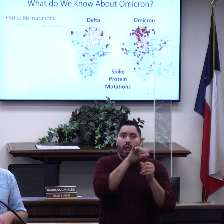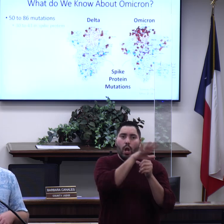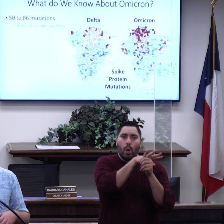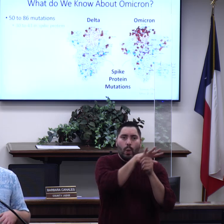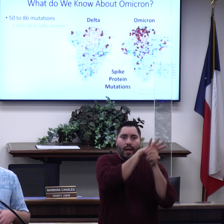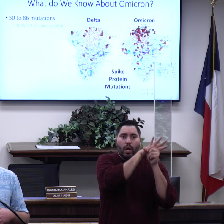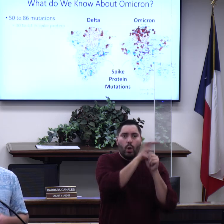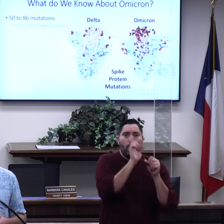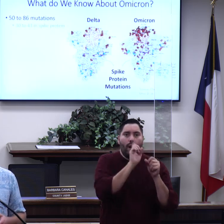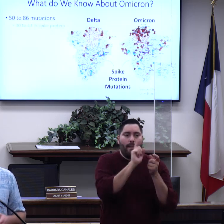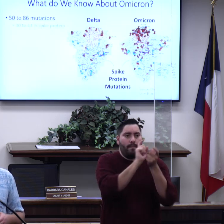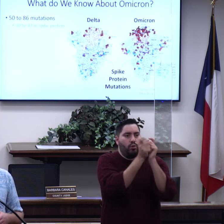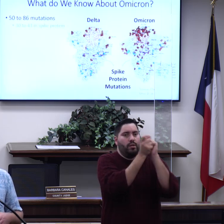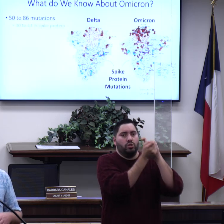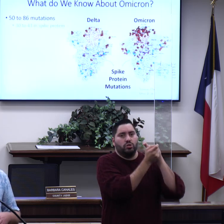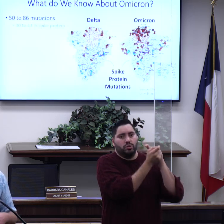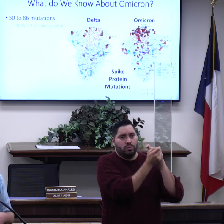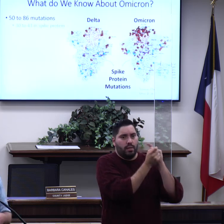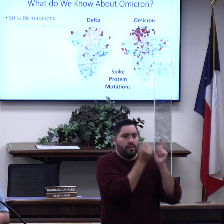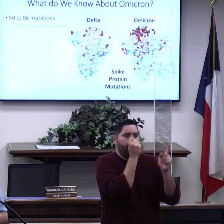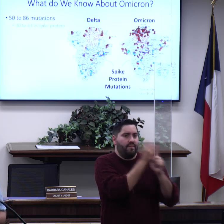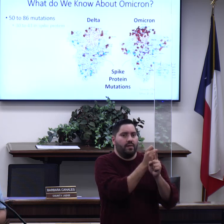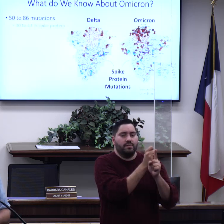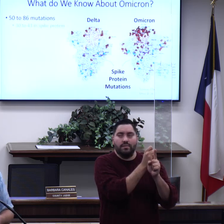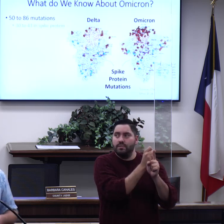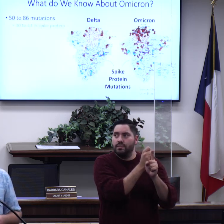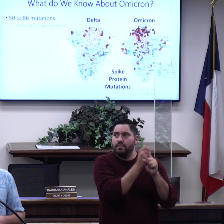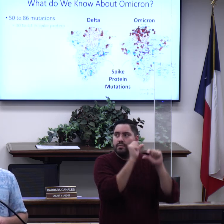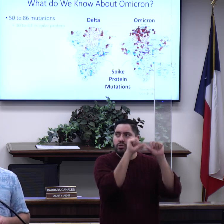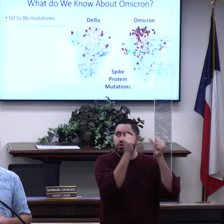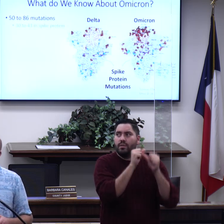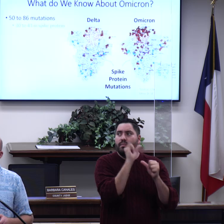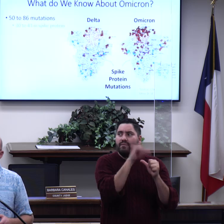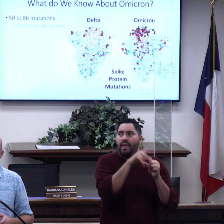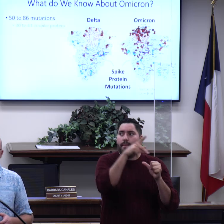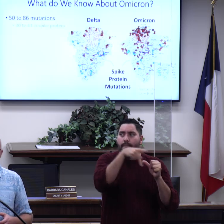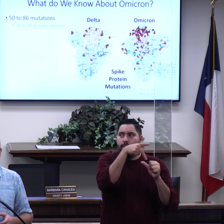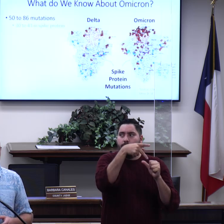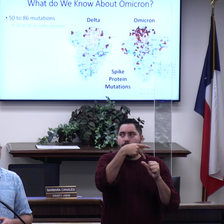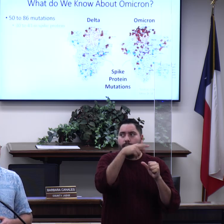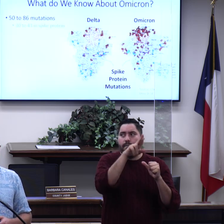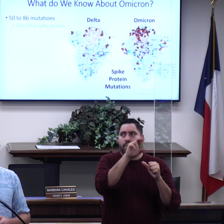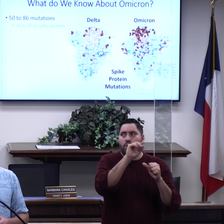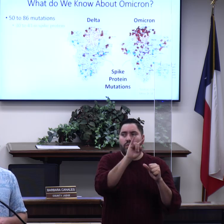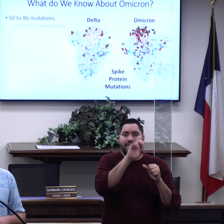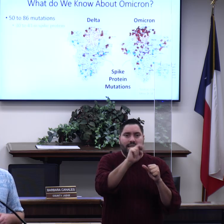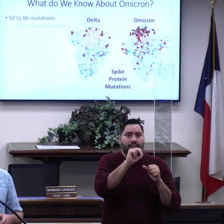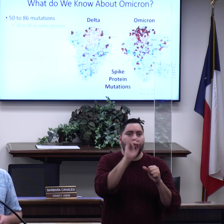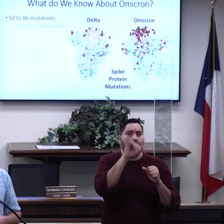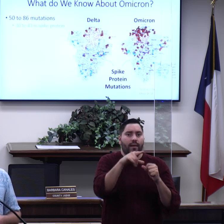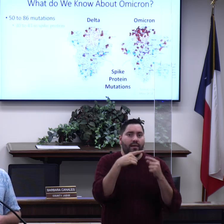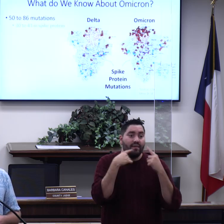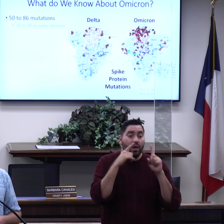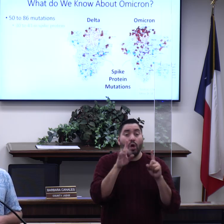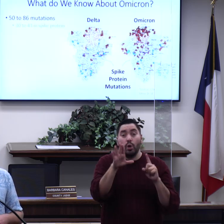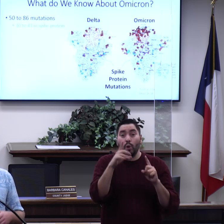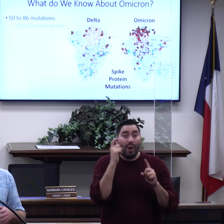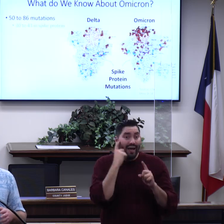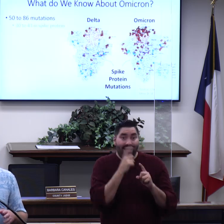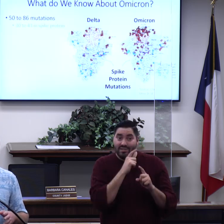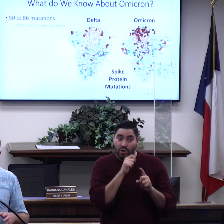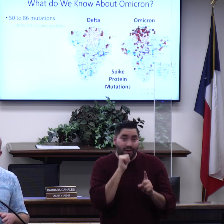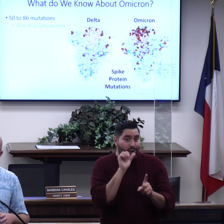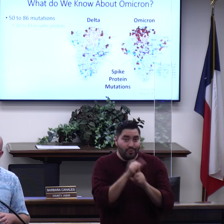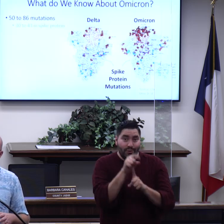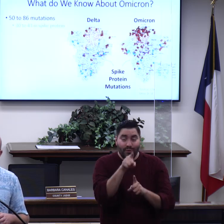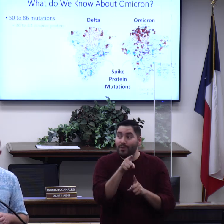locations where there's a mutation that's affecting the shape of the protein, which affects how it works. And your eyes don't deceive you. There's a whole